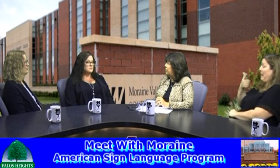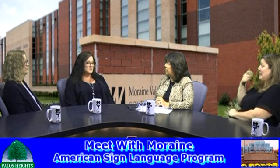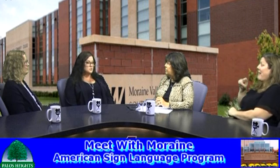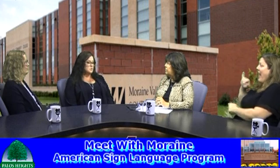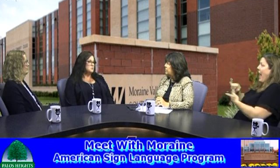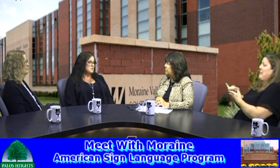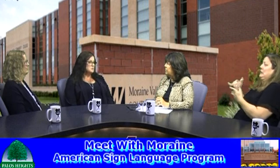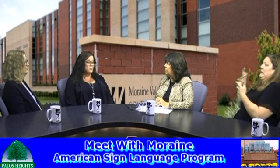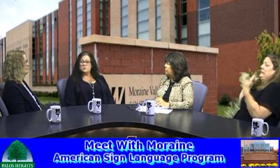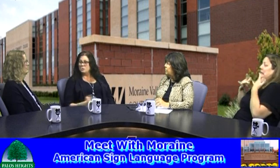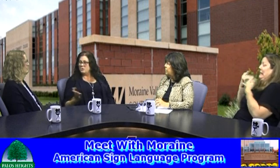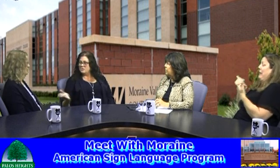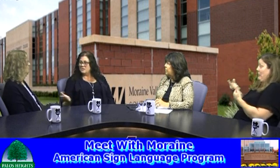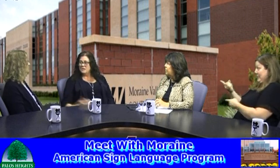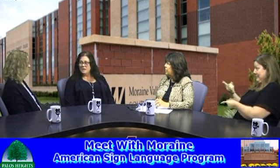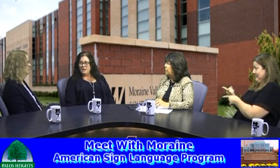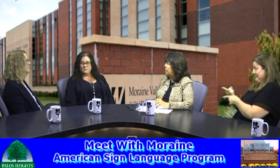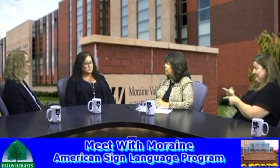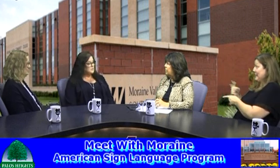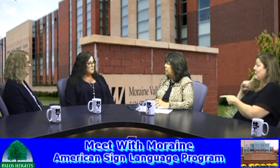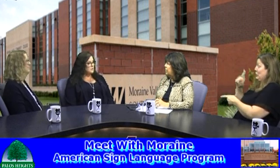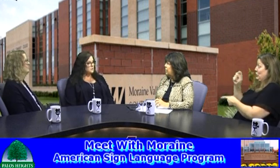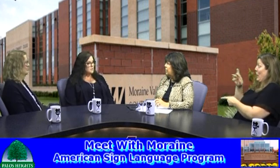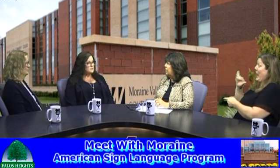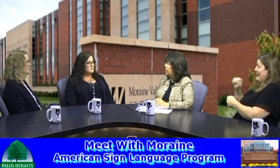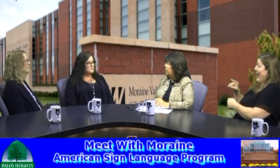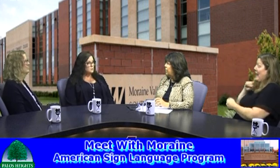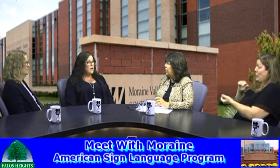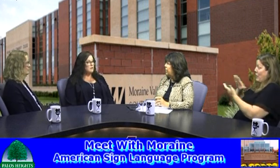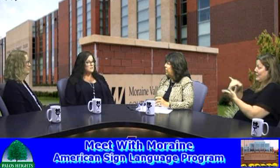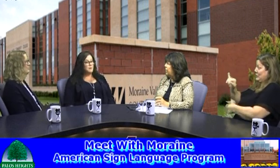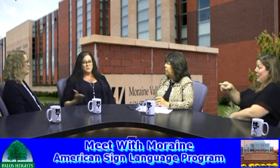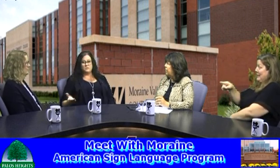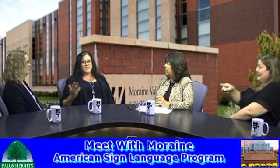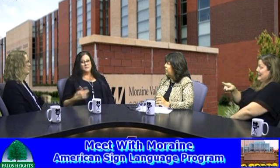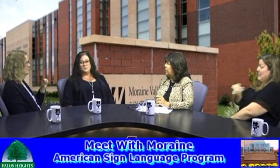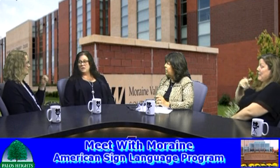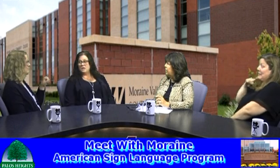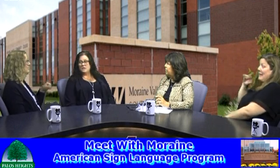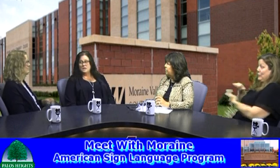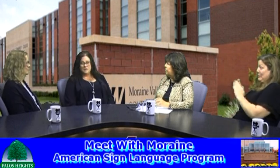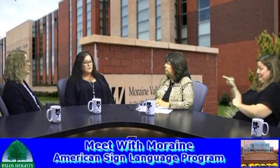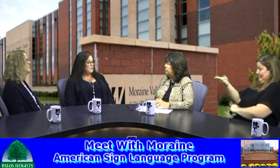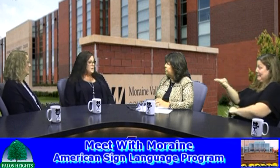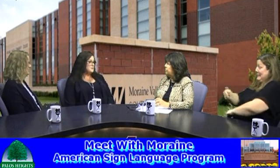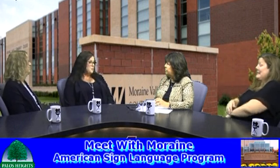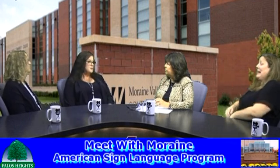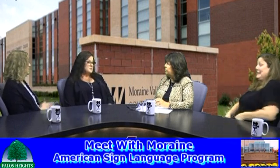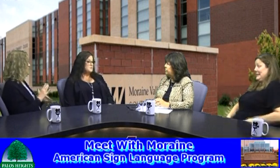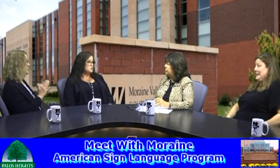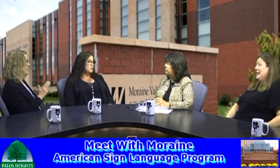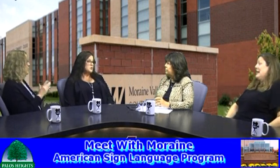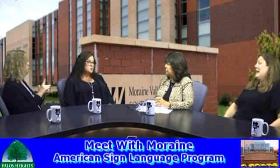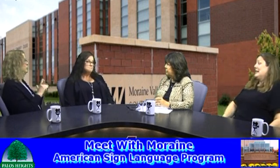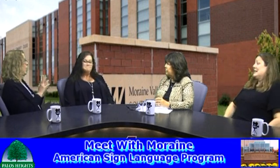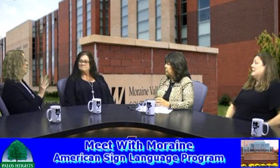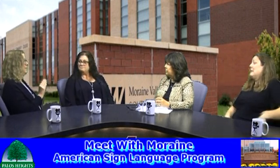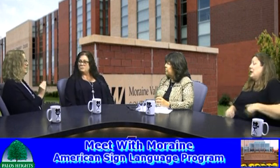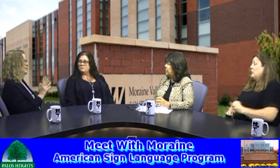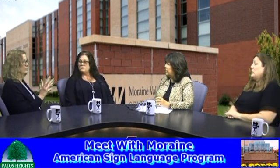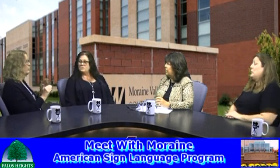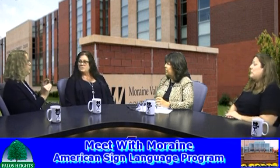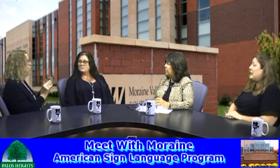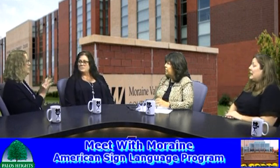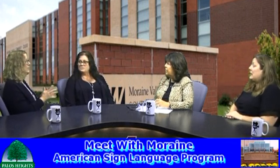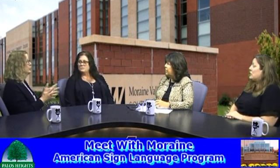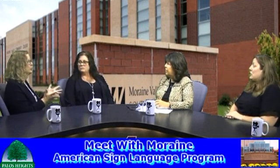because there's such a huge need for interpreters, and I'm sure Terry can address this as well as a member of the deaf community experiencing the shortage. Sometimes